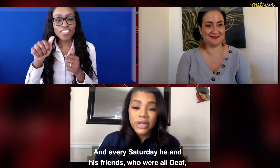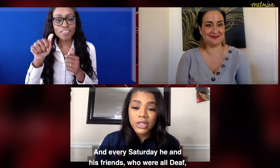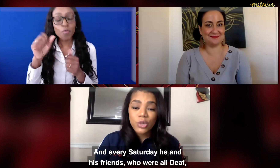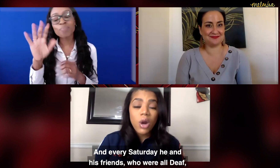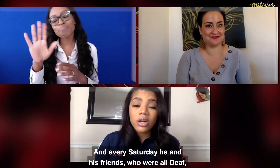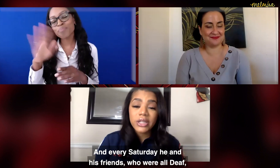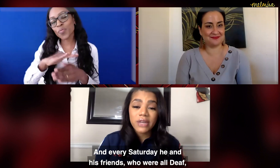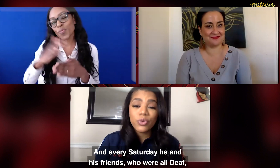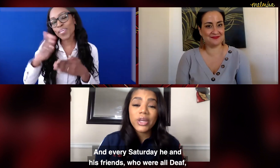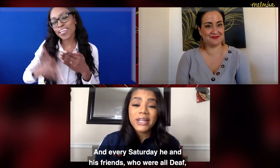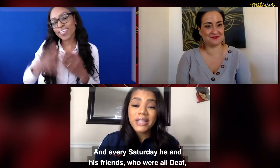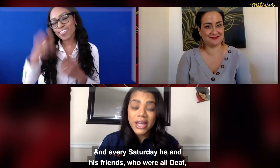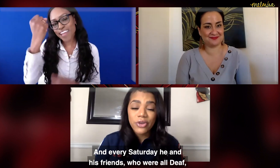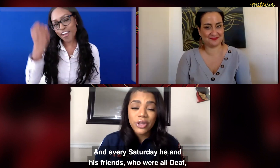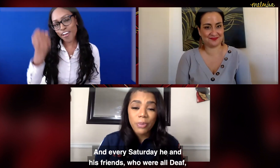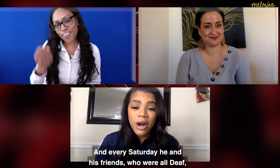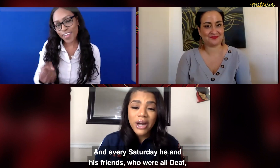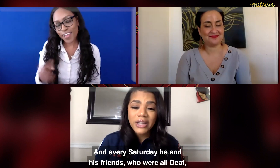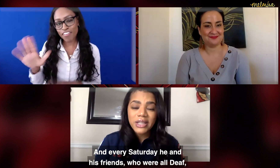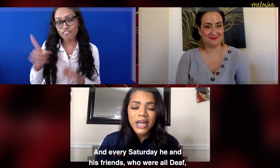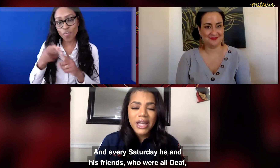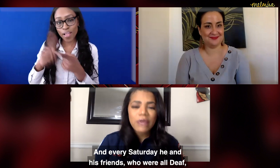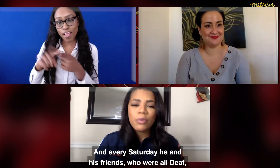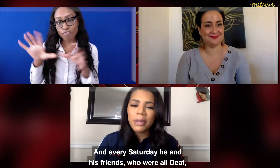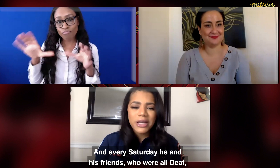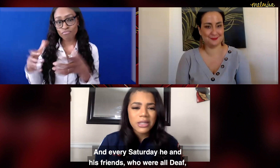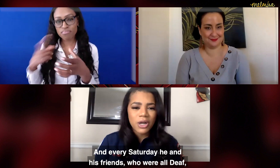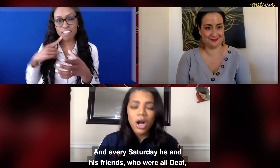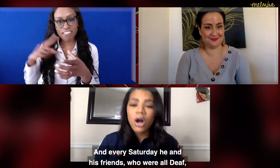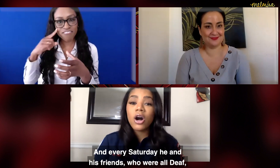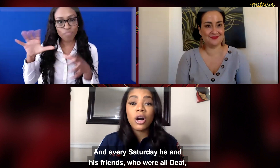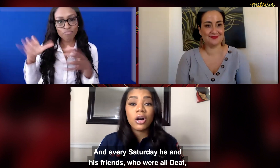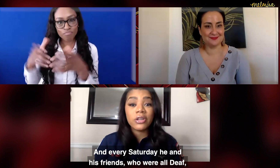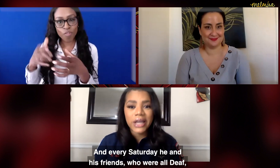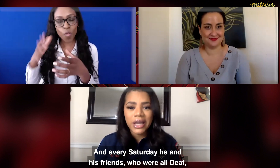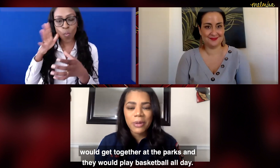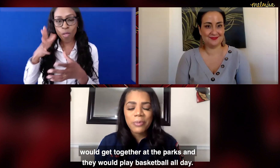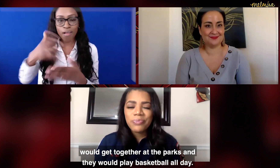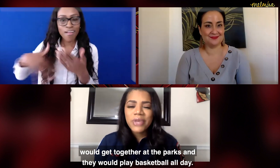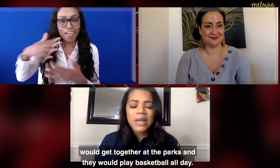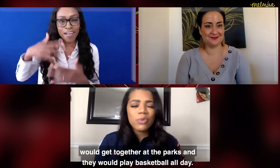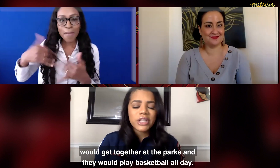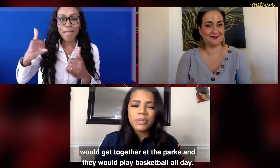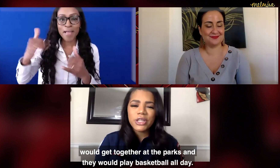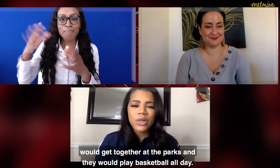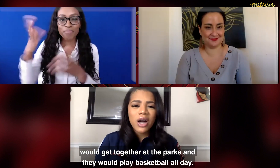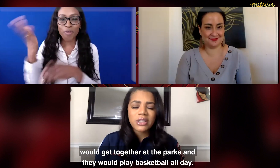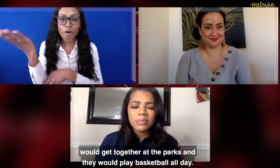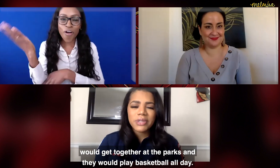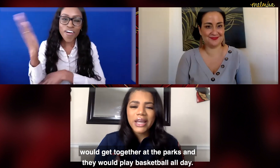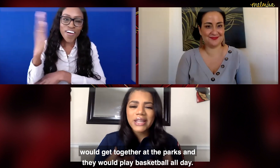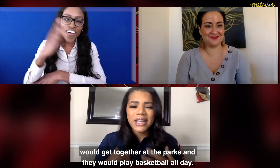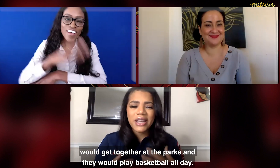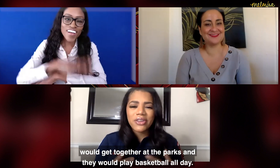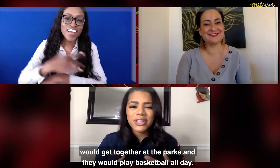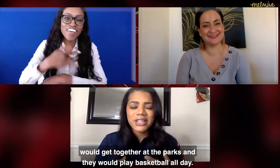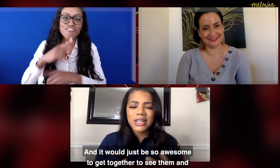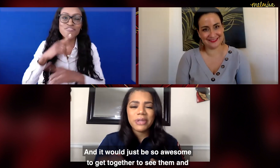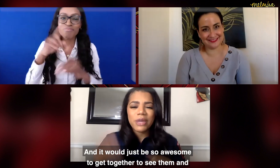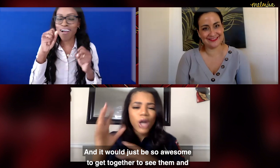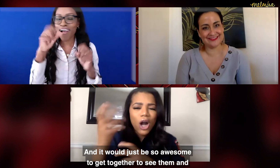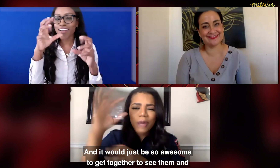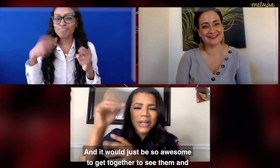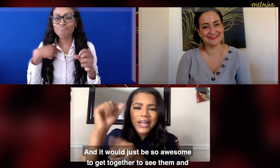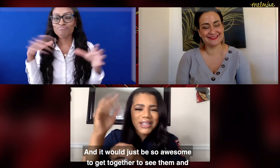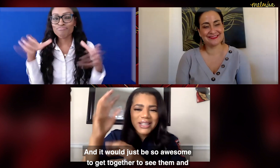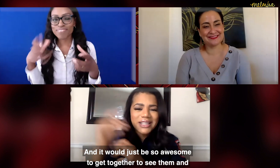his friends, who were all deaf, would get together at the parks and they would play basketball all day. And it would just be so awesome to get together to see them.